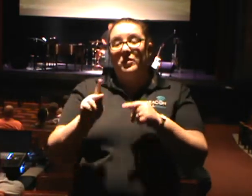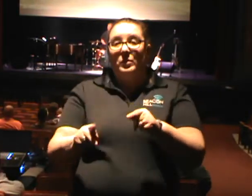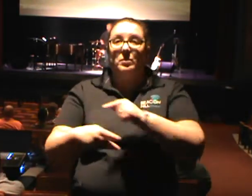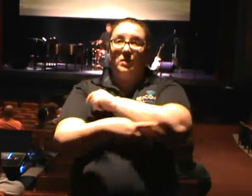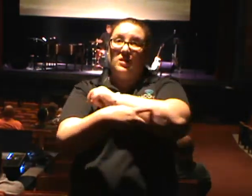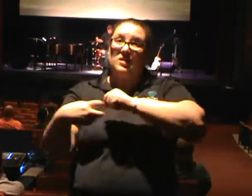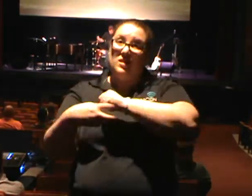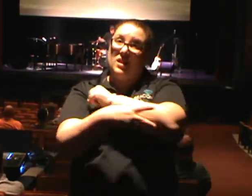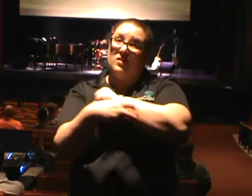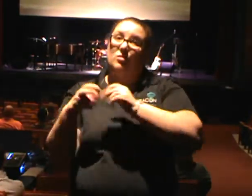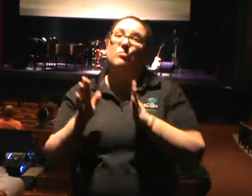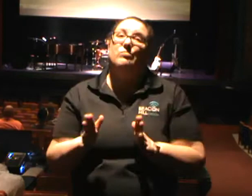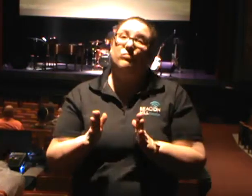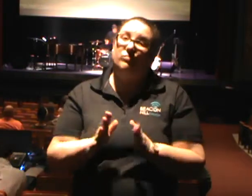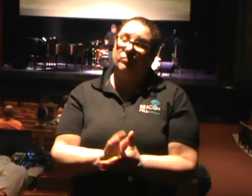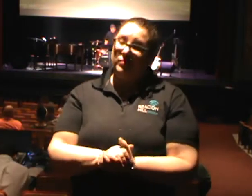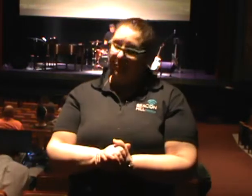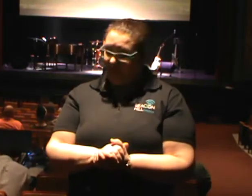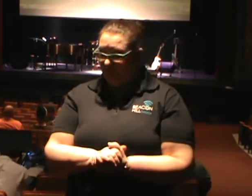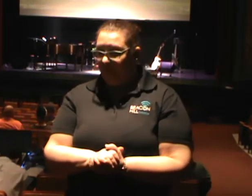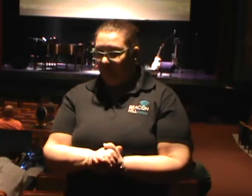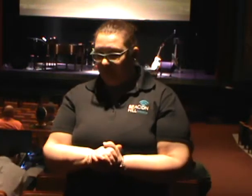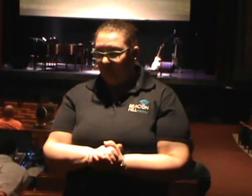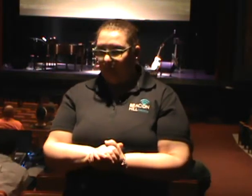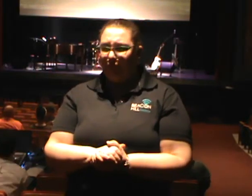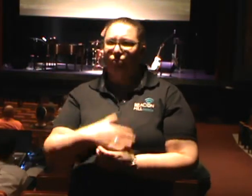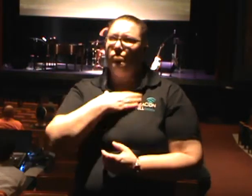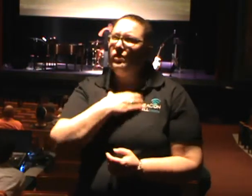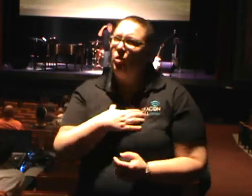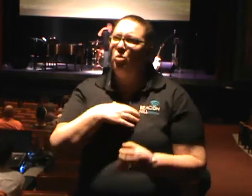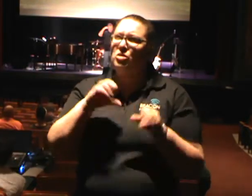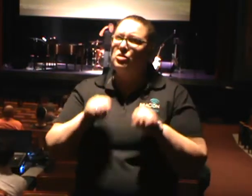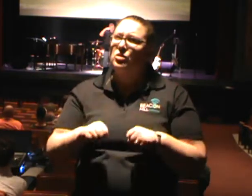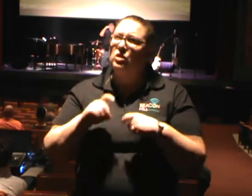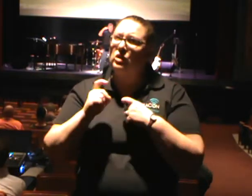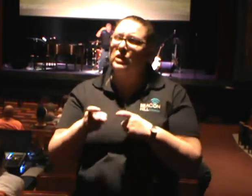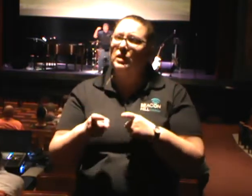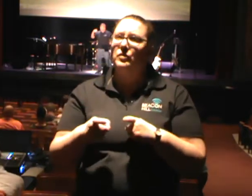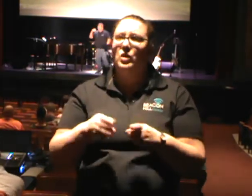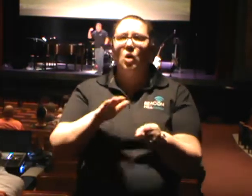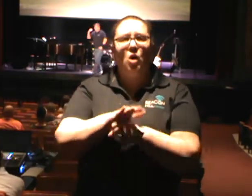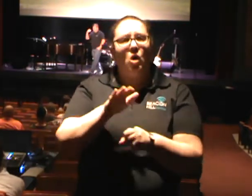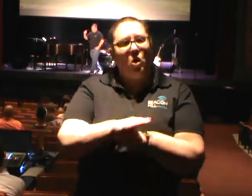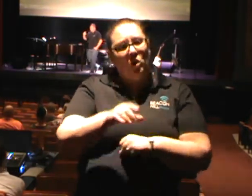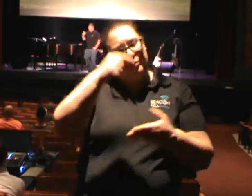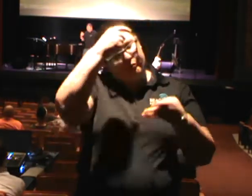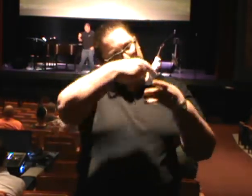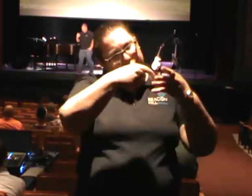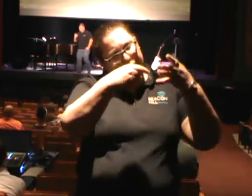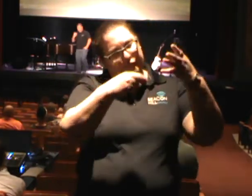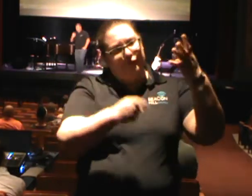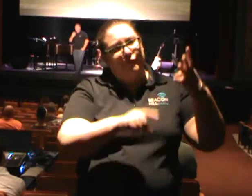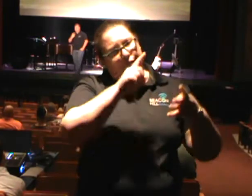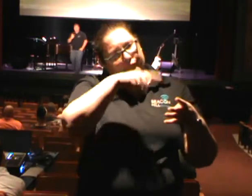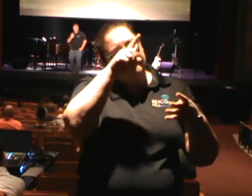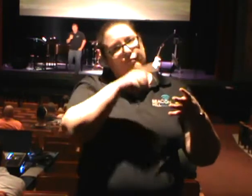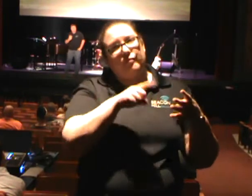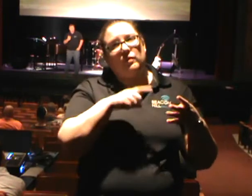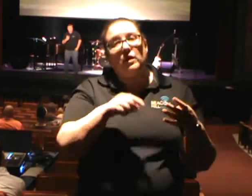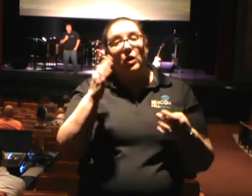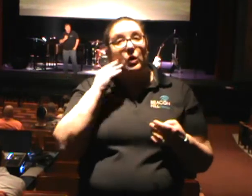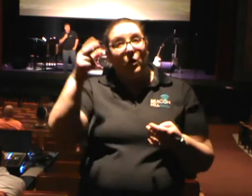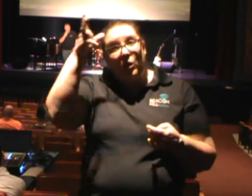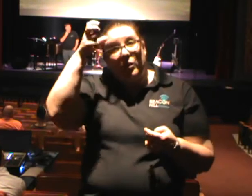And yet, we're taken off guard by this. I wish I could give you this whole checklist of what the devil uses. But you know the devil